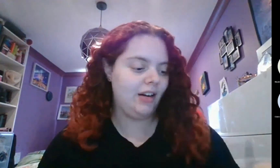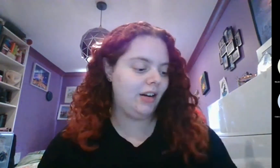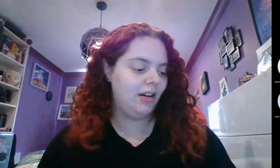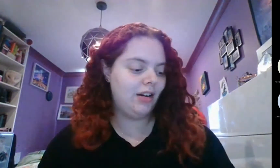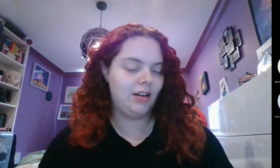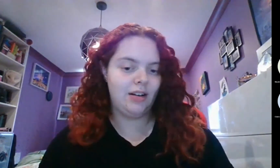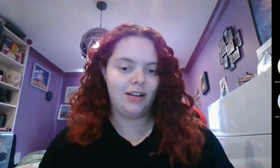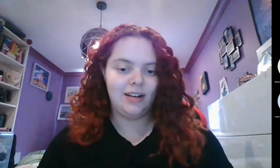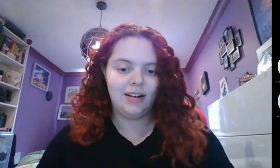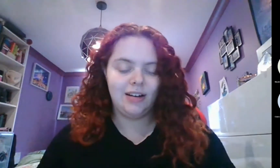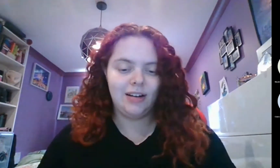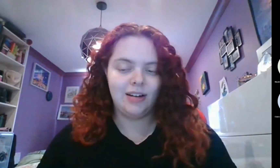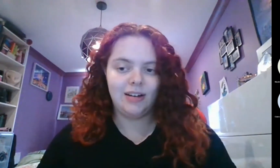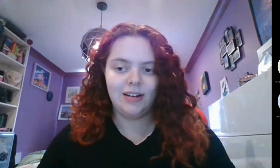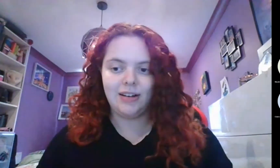Claire?